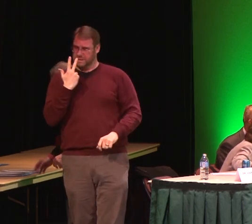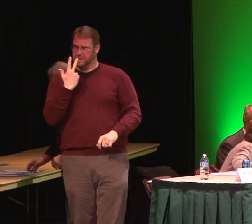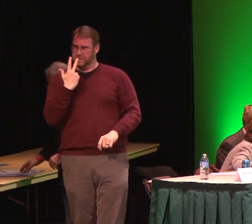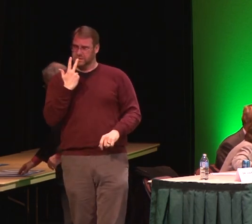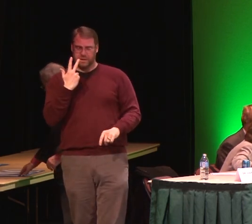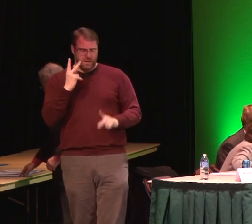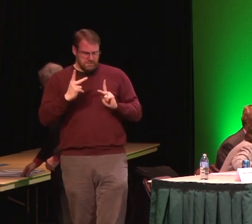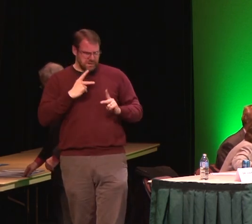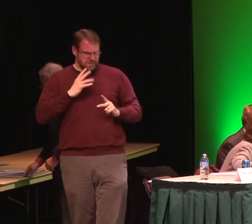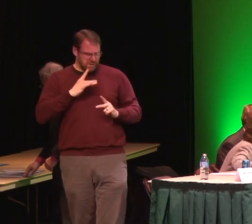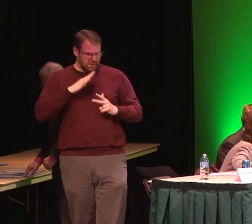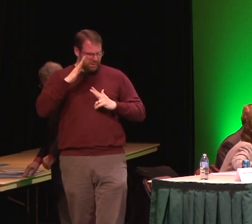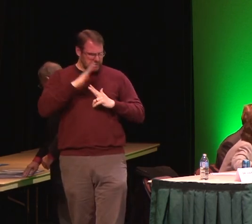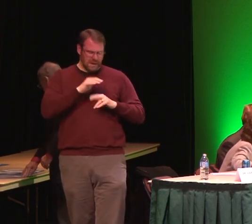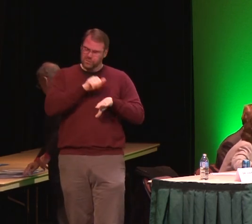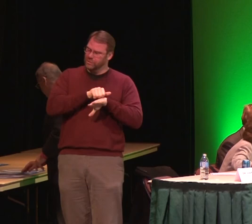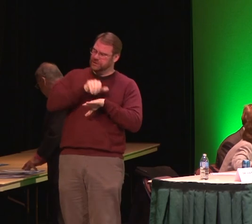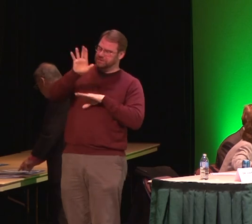we're going to send.